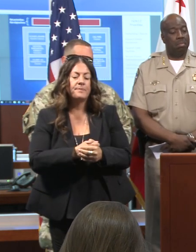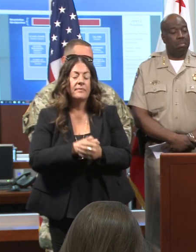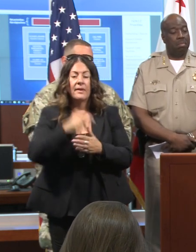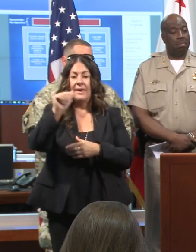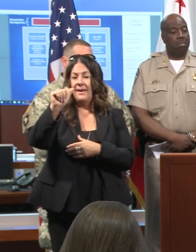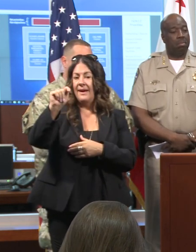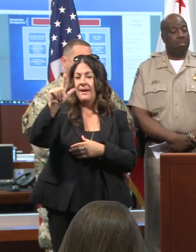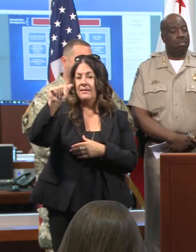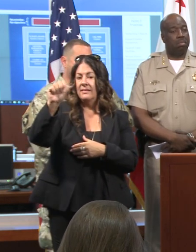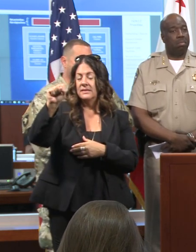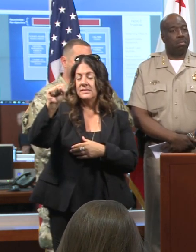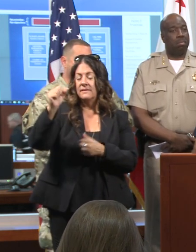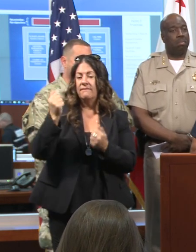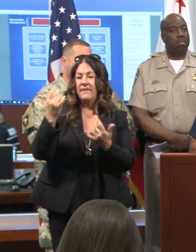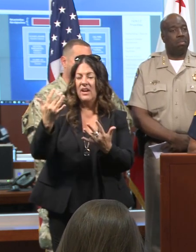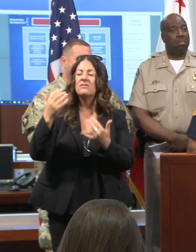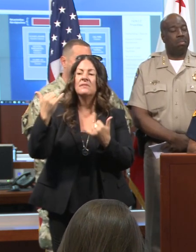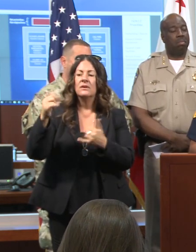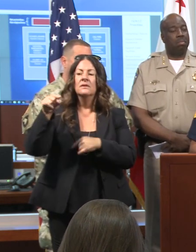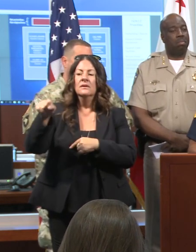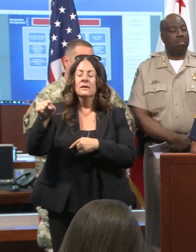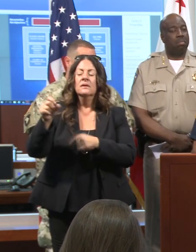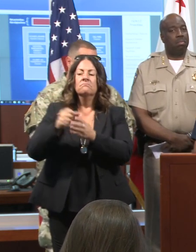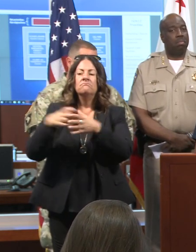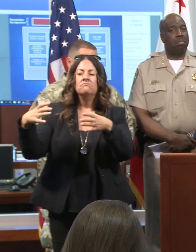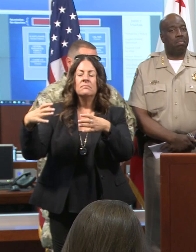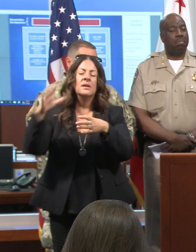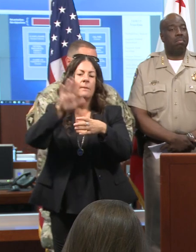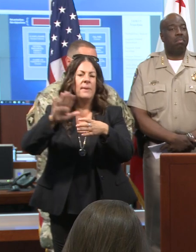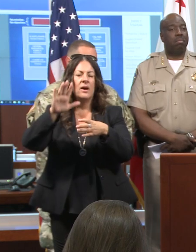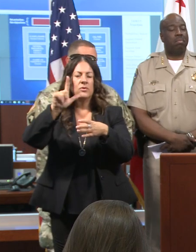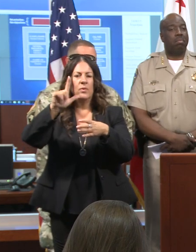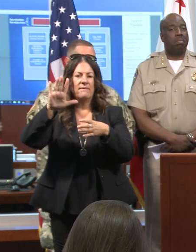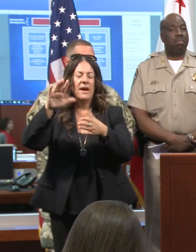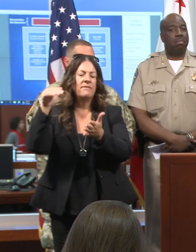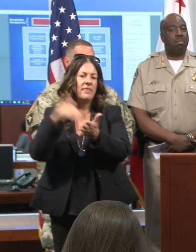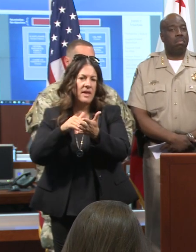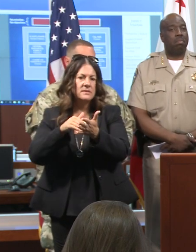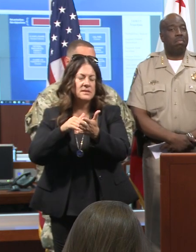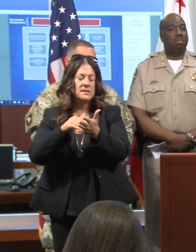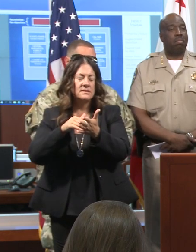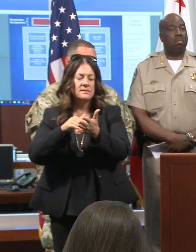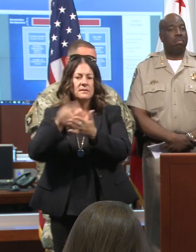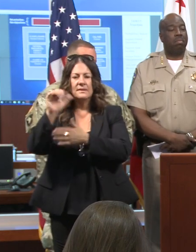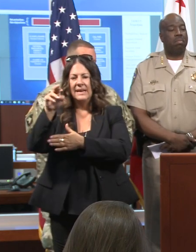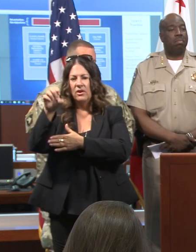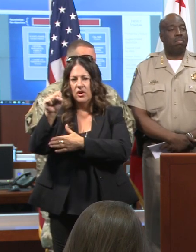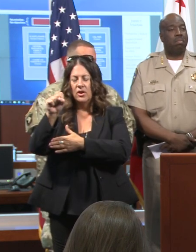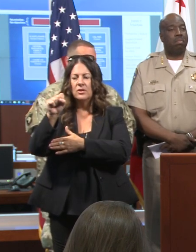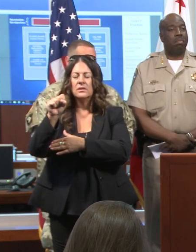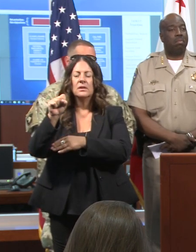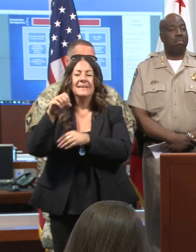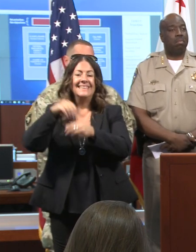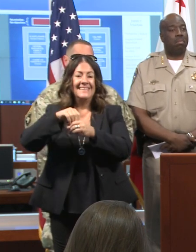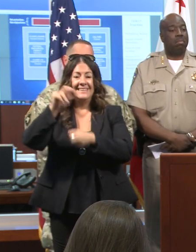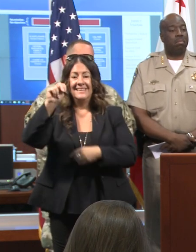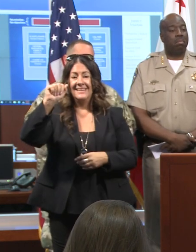Atlas fire is currently at 25,000 acres and 0% contained. And as you know, that's in Napa